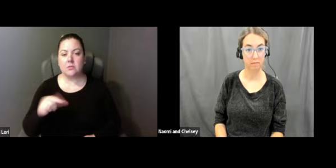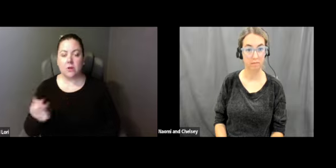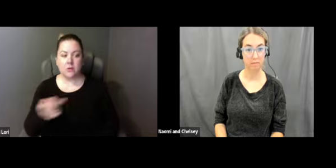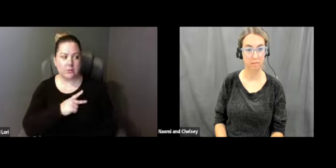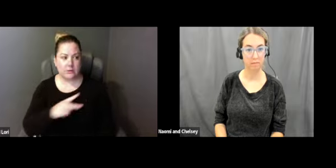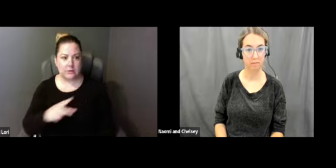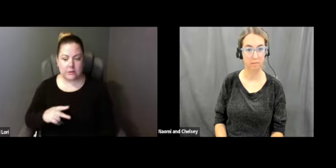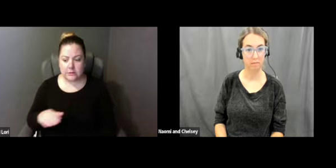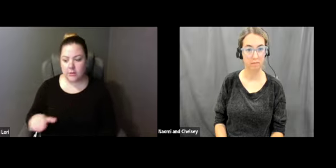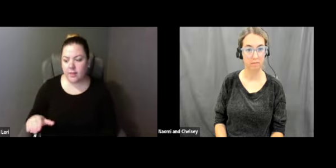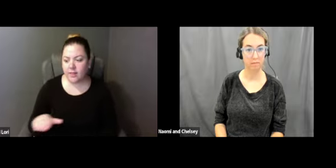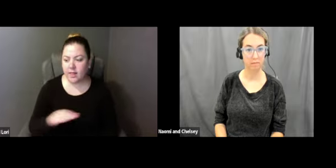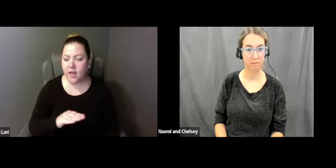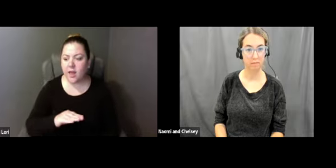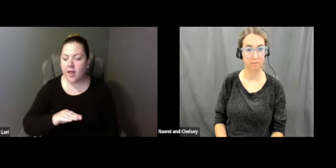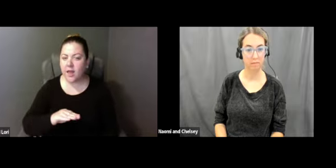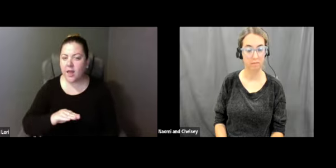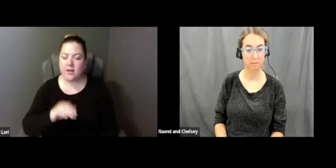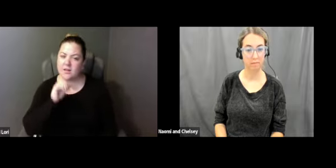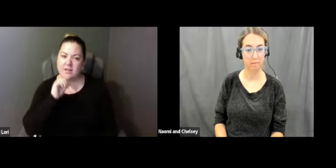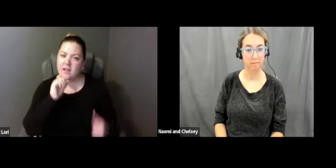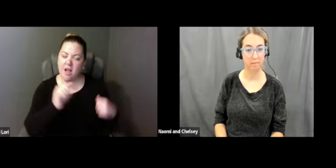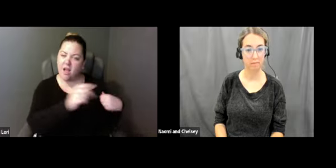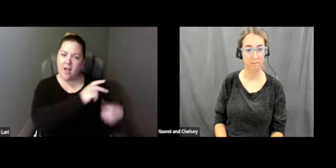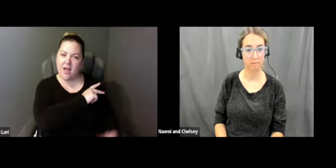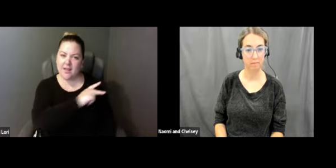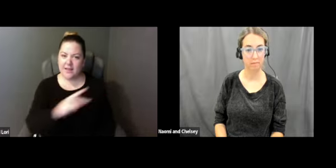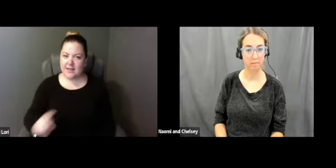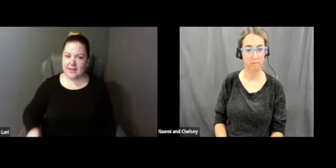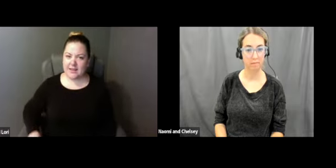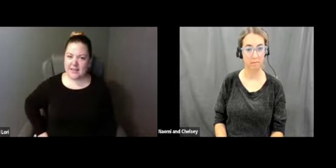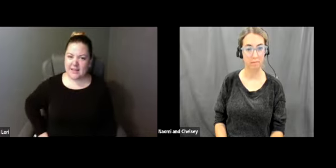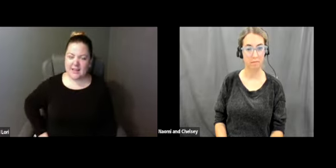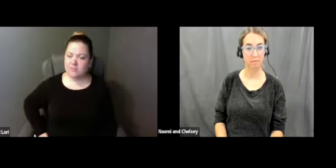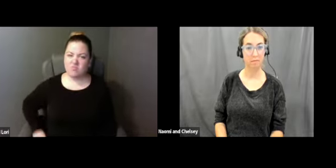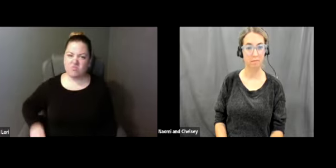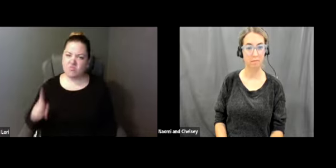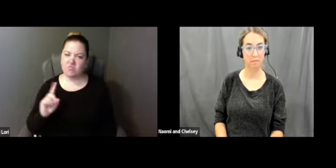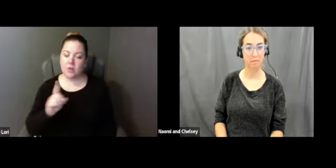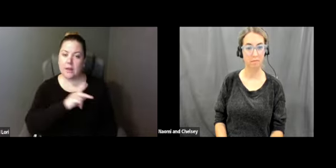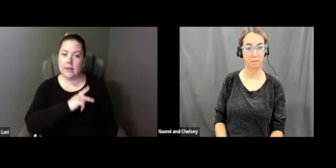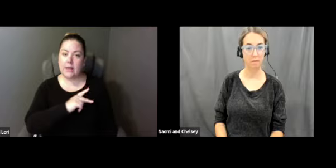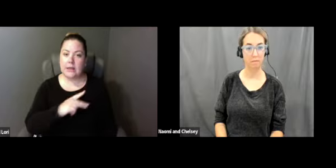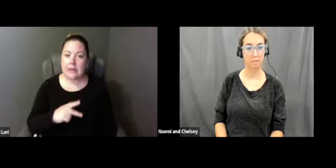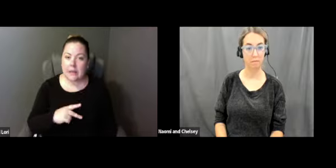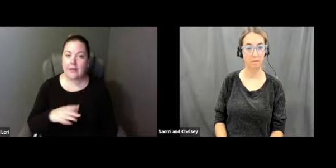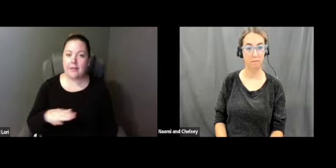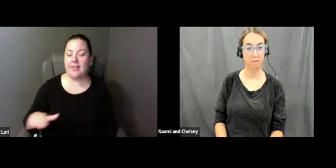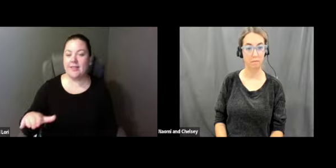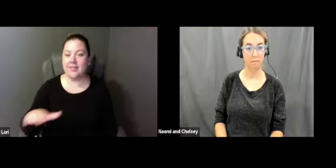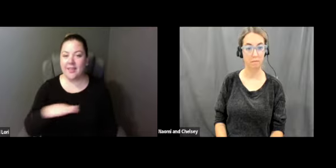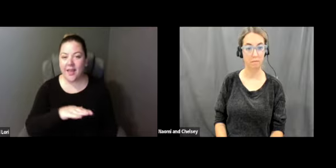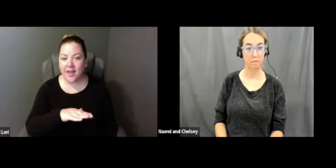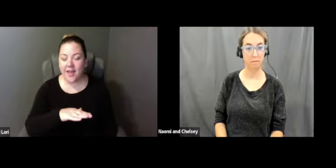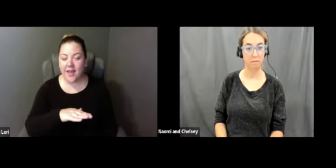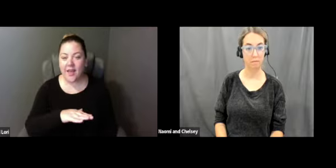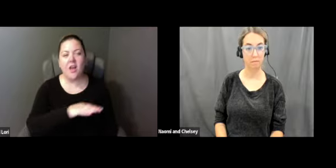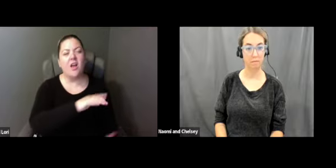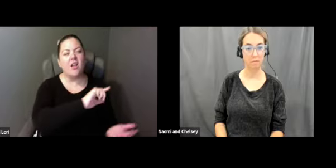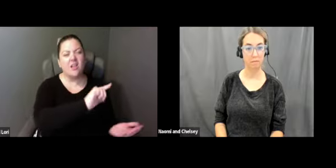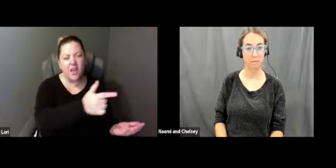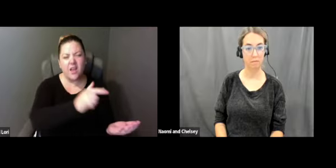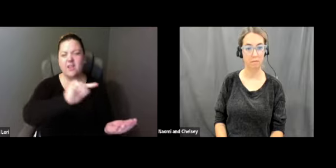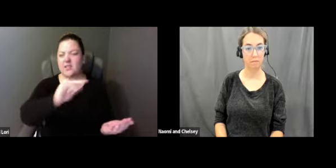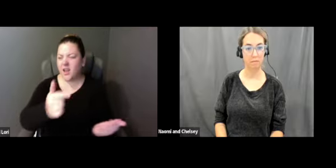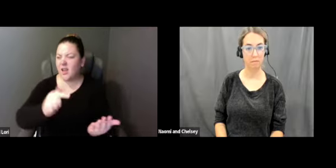of being kings, like a full sash, it'd be like king, and then it'd be like land. And then I had one female